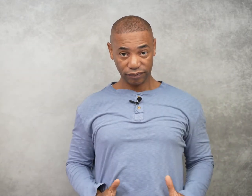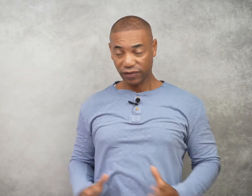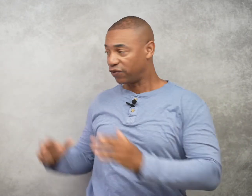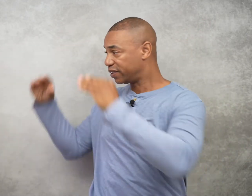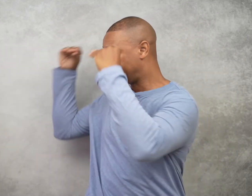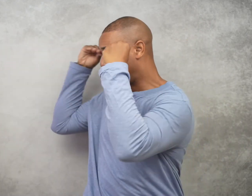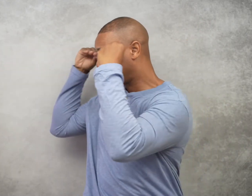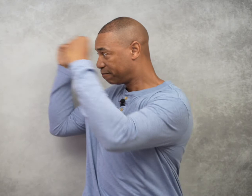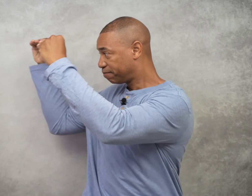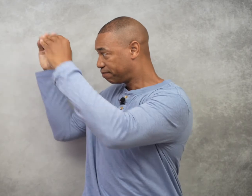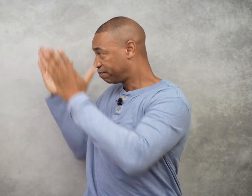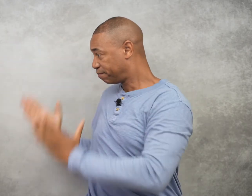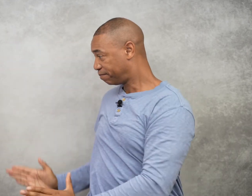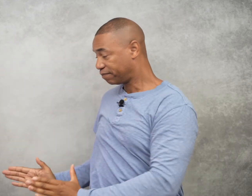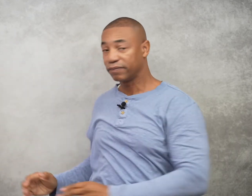from the side.